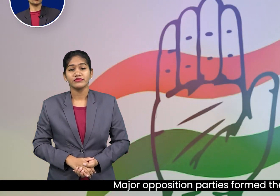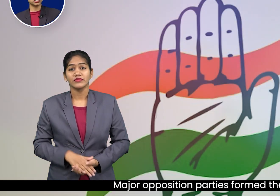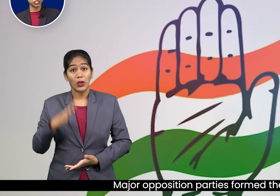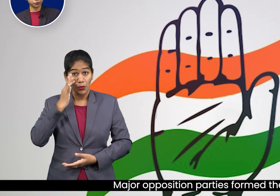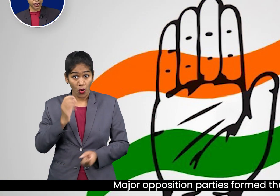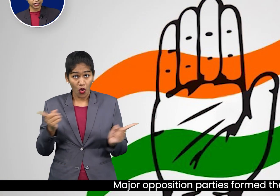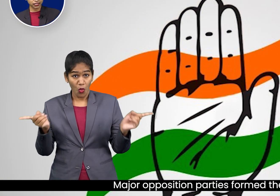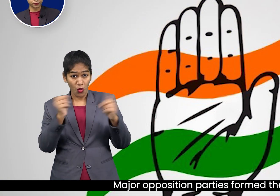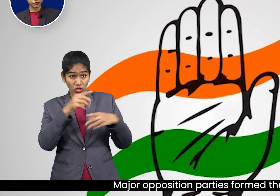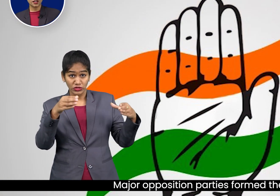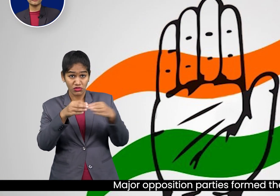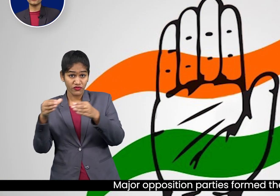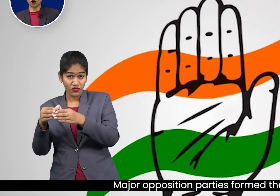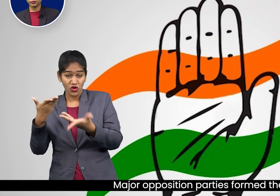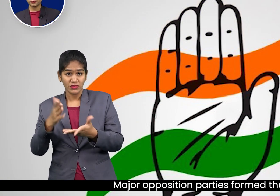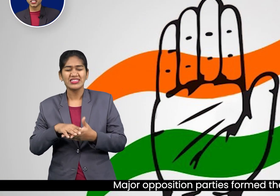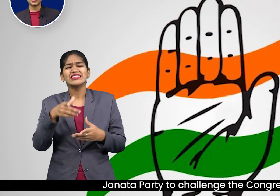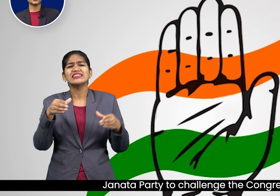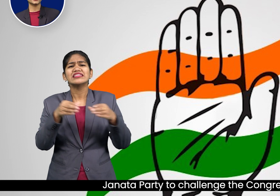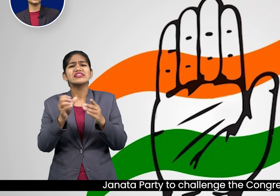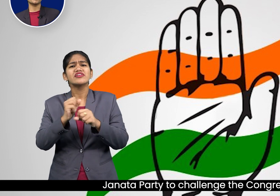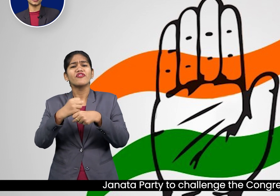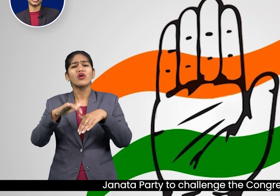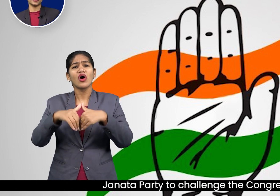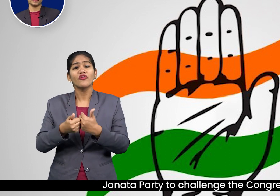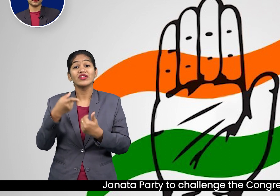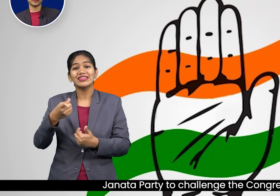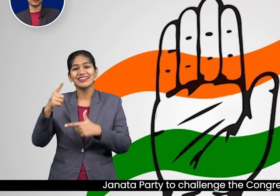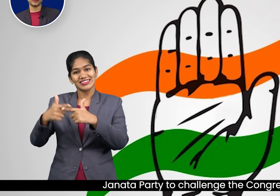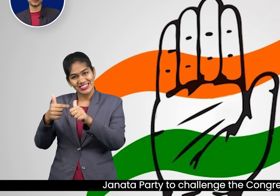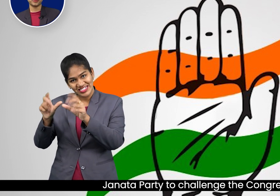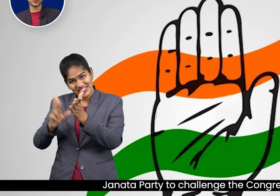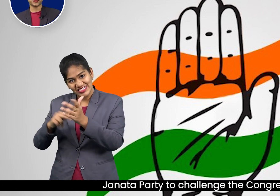Major opposition parties formed the Janata Party